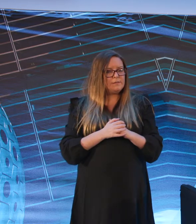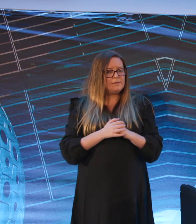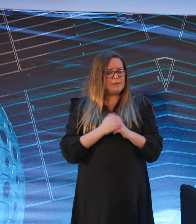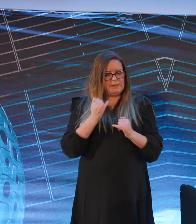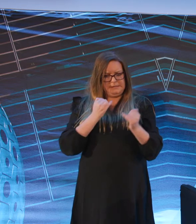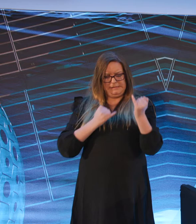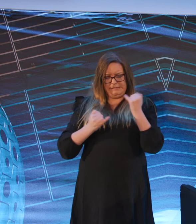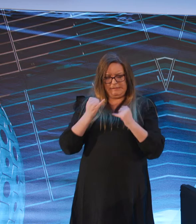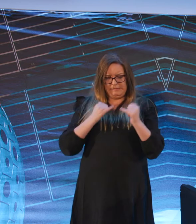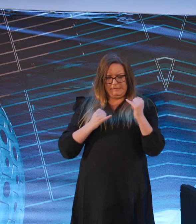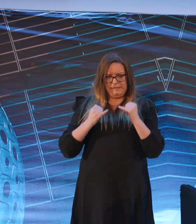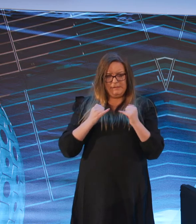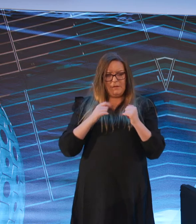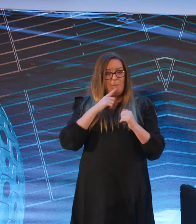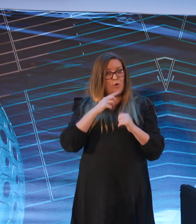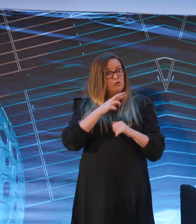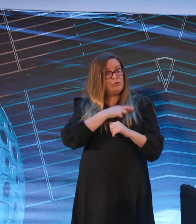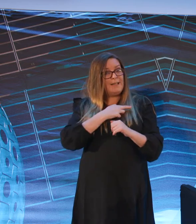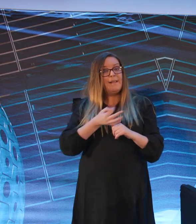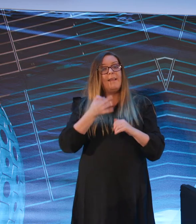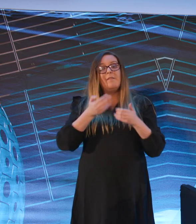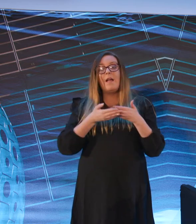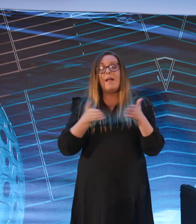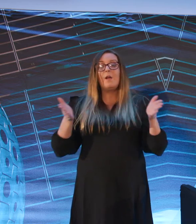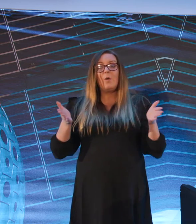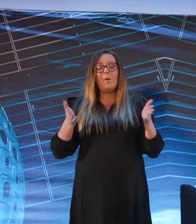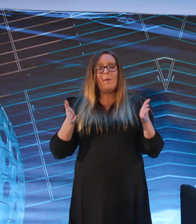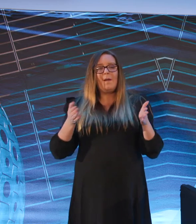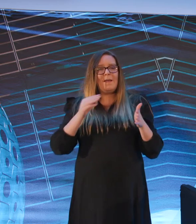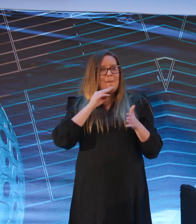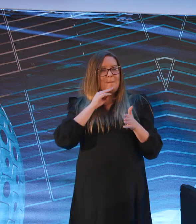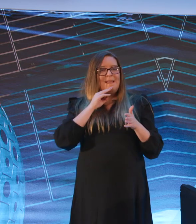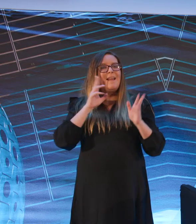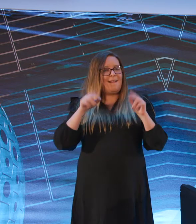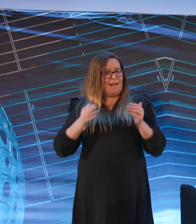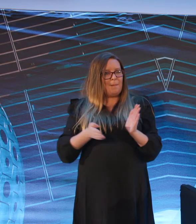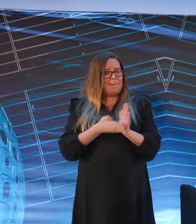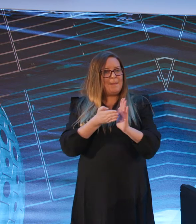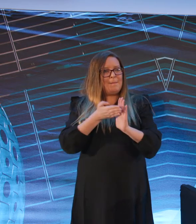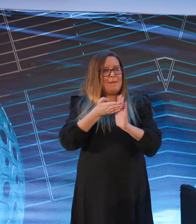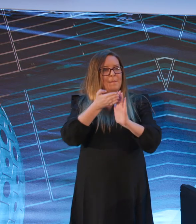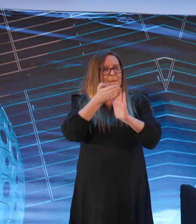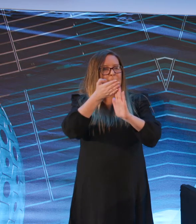critically, it lays the foundation for building something new.